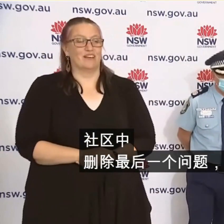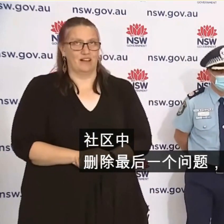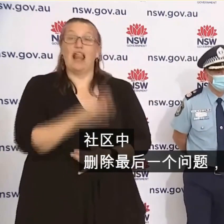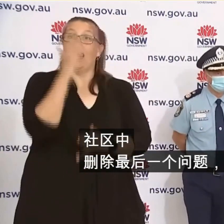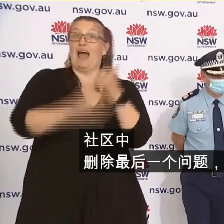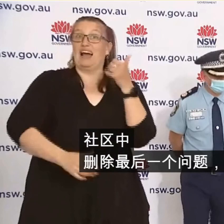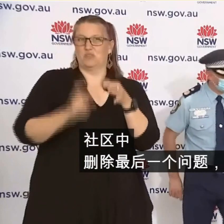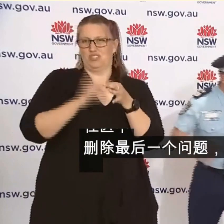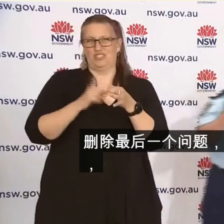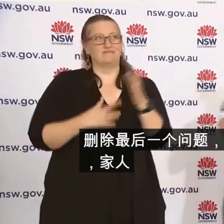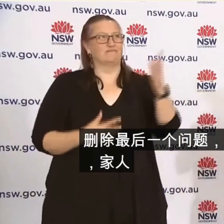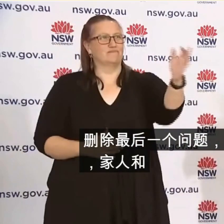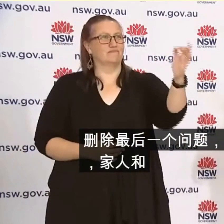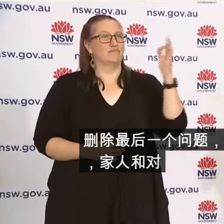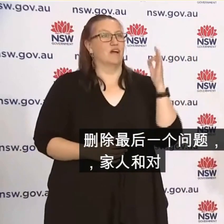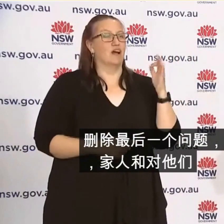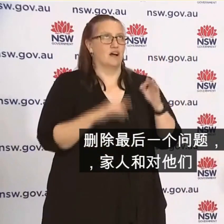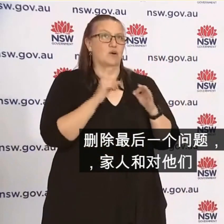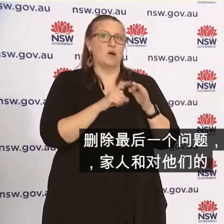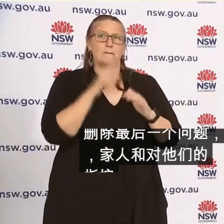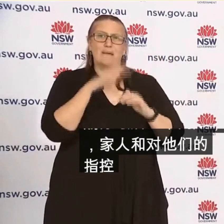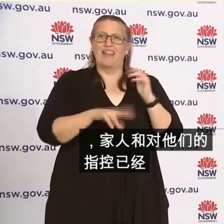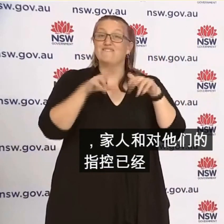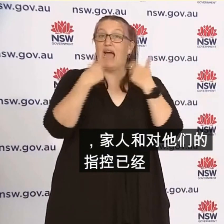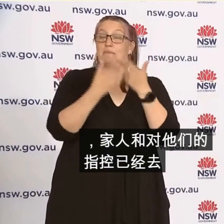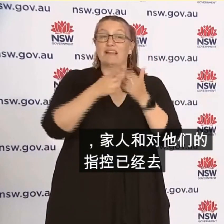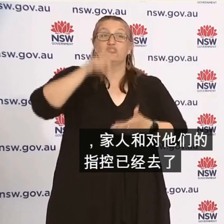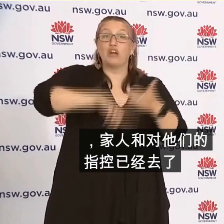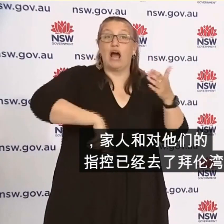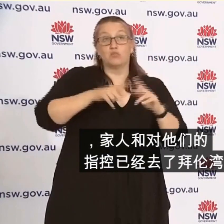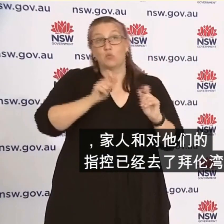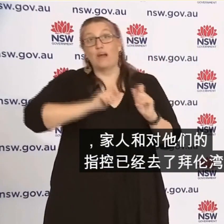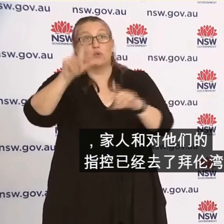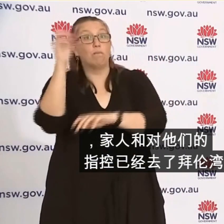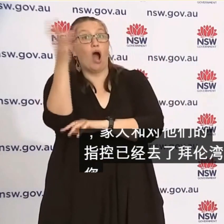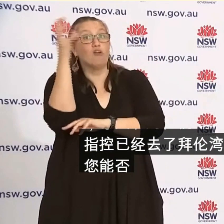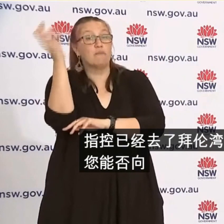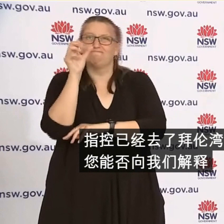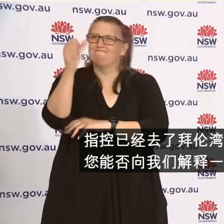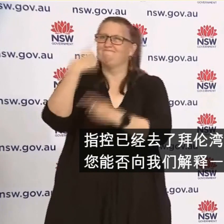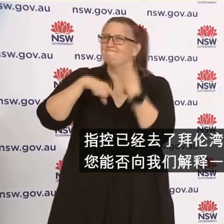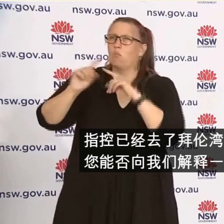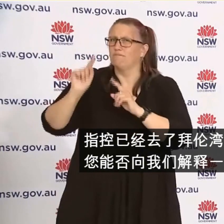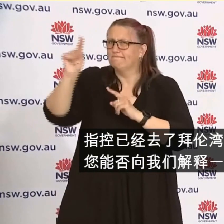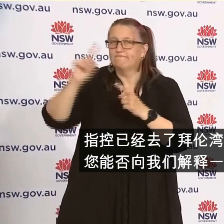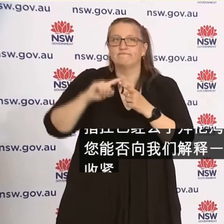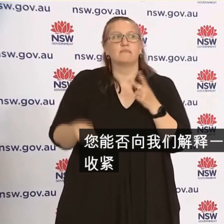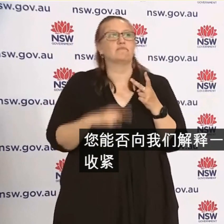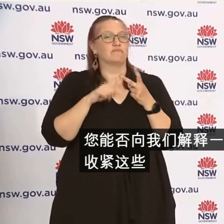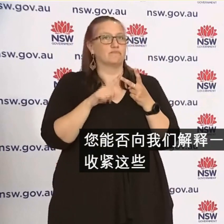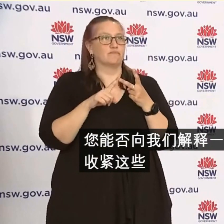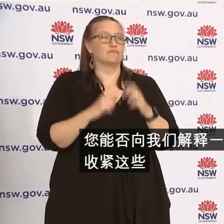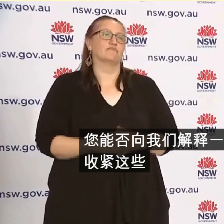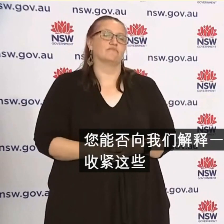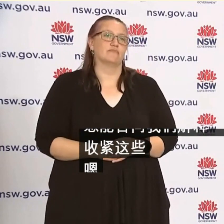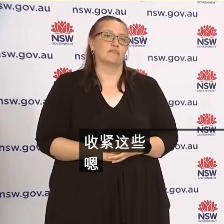Last question, That family and the charges against them that have gone to Byron Bay. But also, can you explain to us how tightening